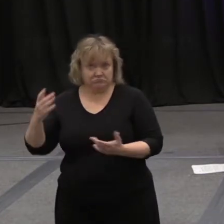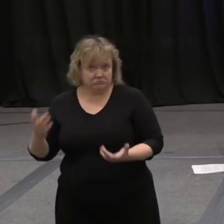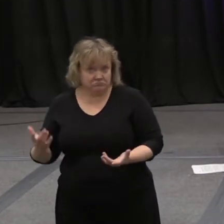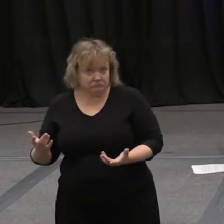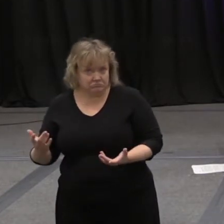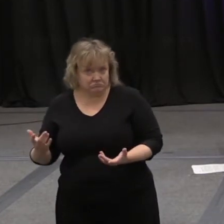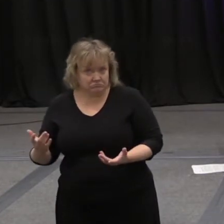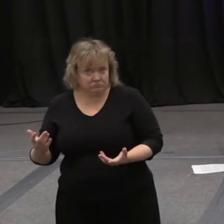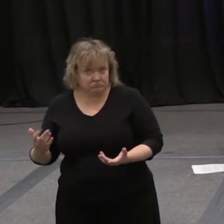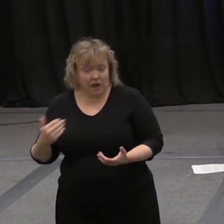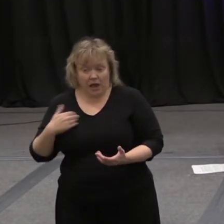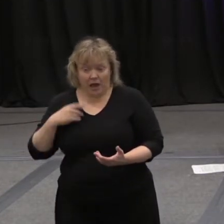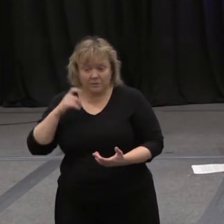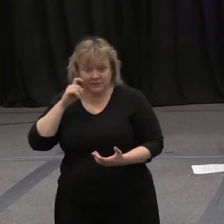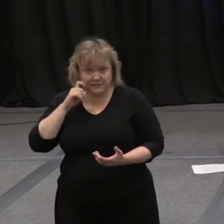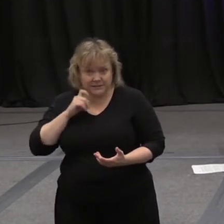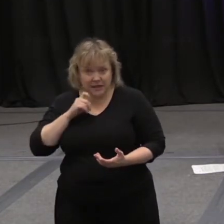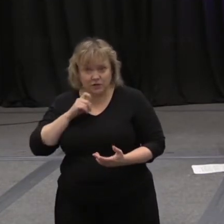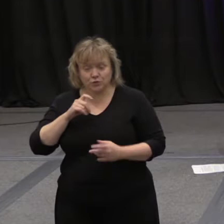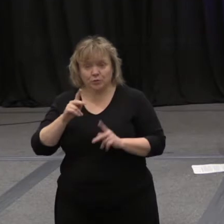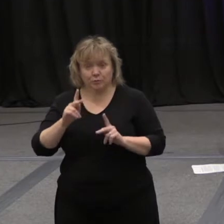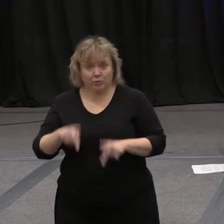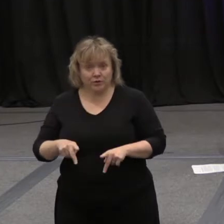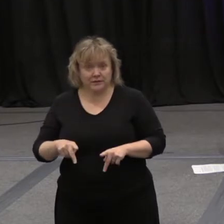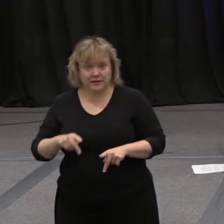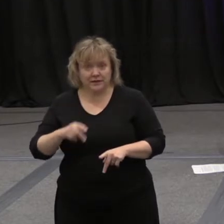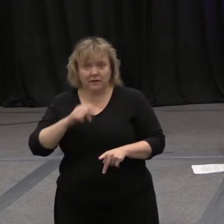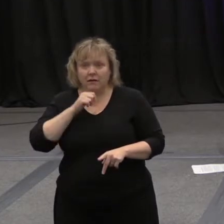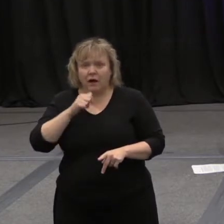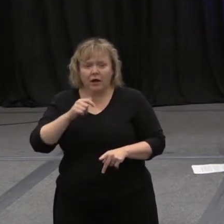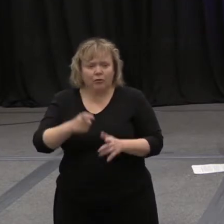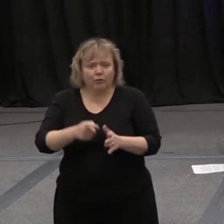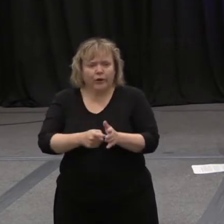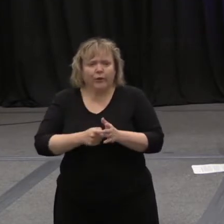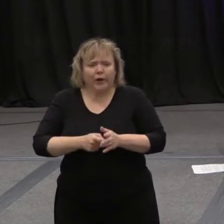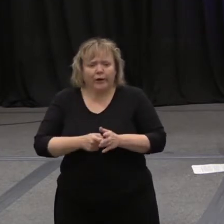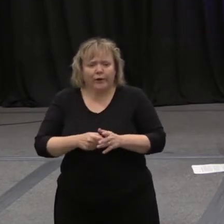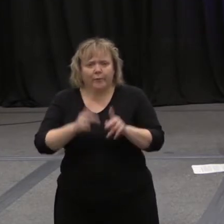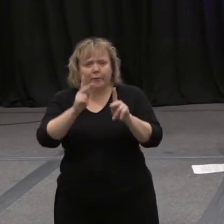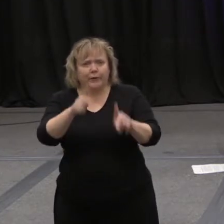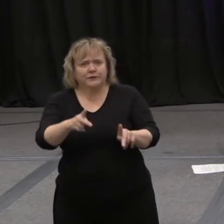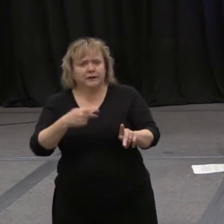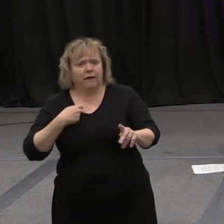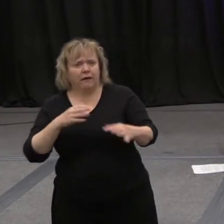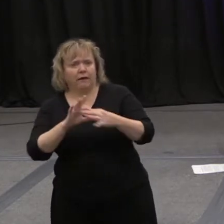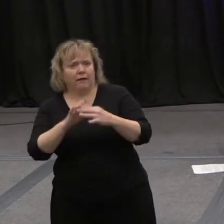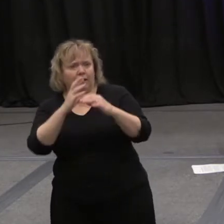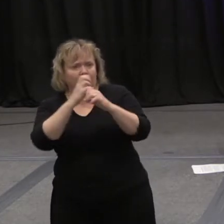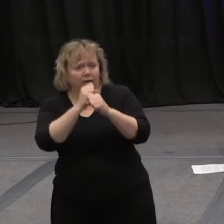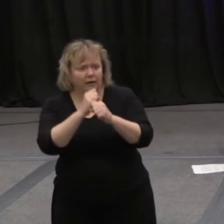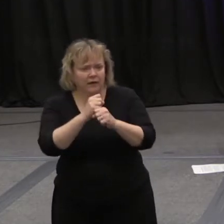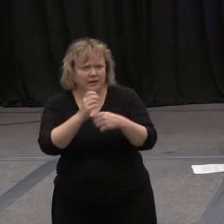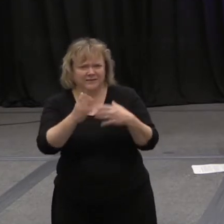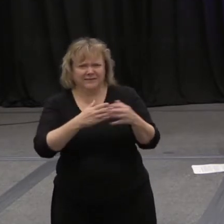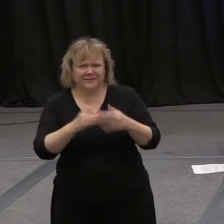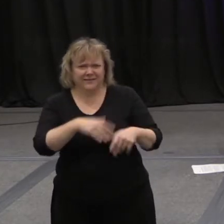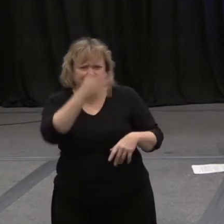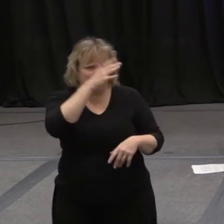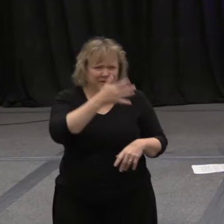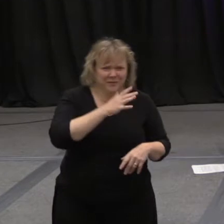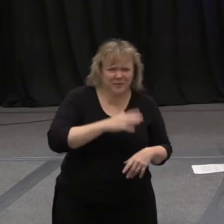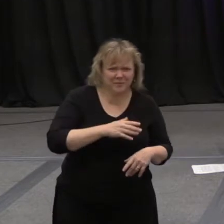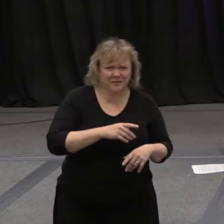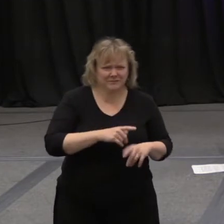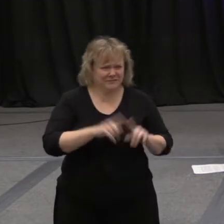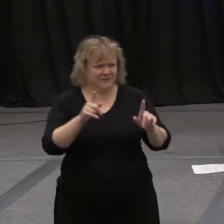pansexual person, I don't require that my lover be a certain gender or look a certain way. If I like you, I like you. And the way